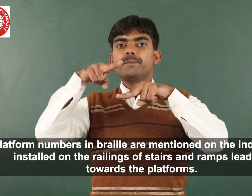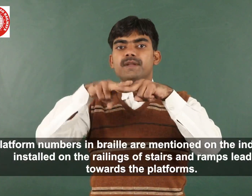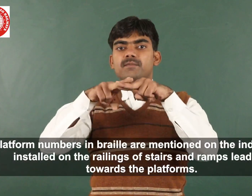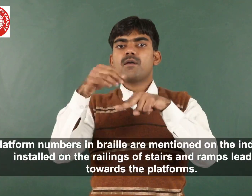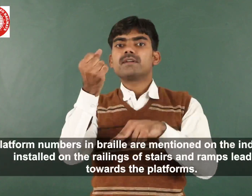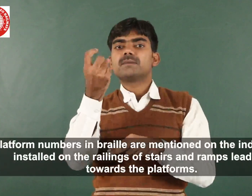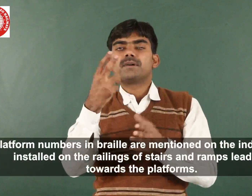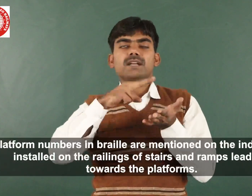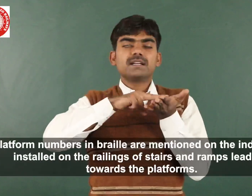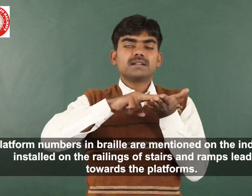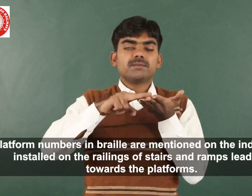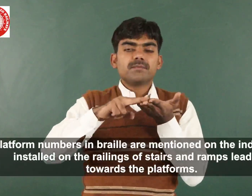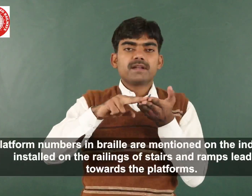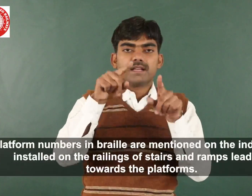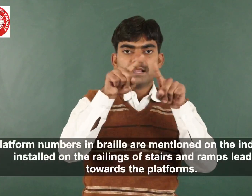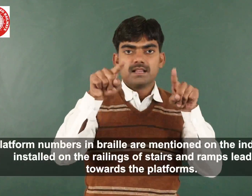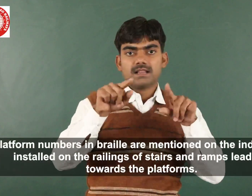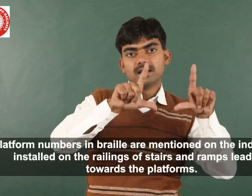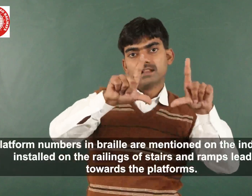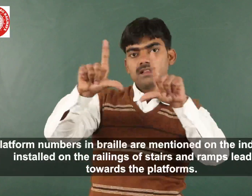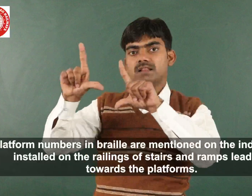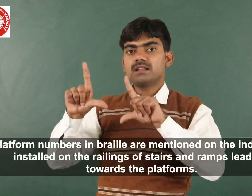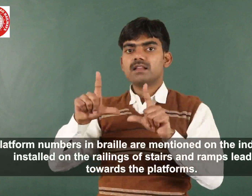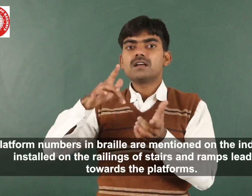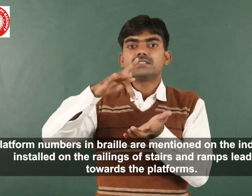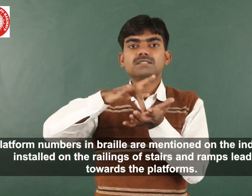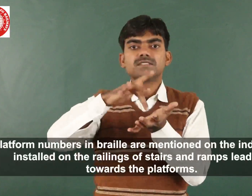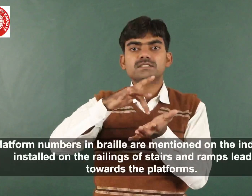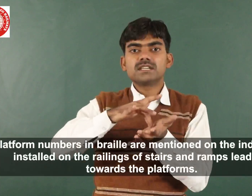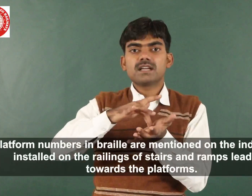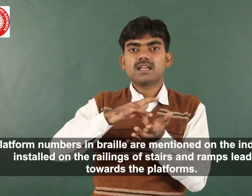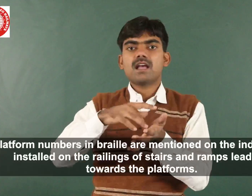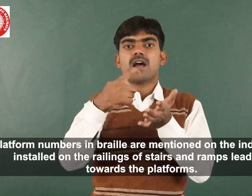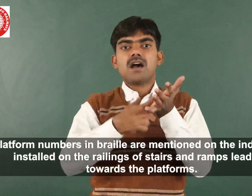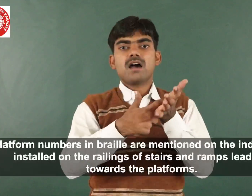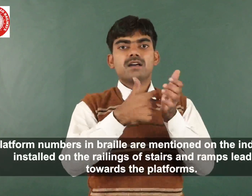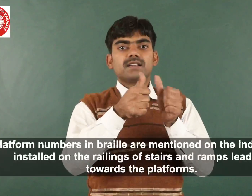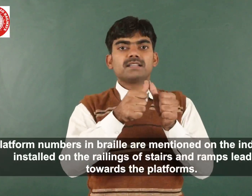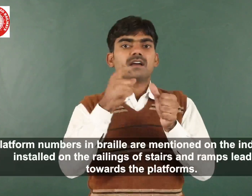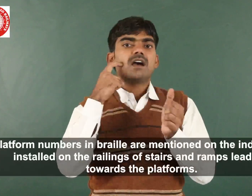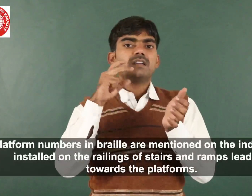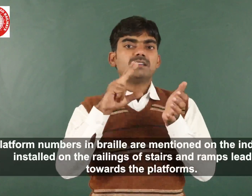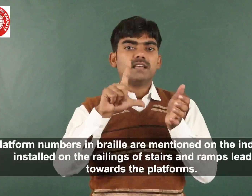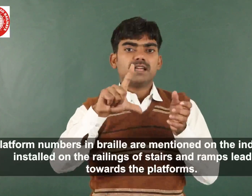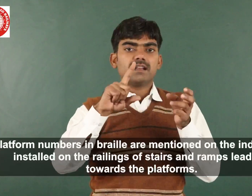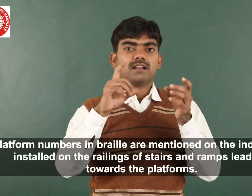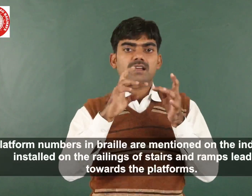Platform numbers in braille are mentioned on the indicators installed on the railings